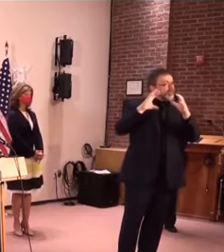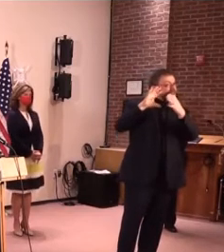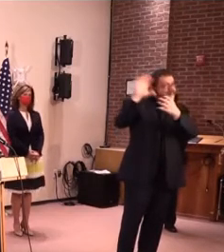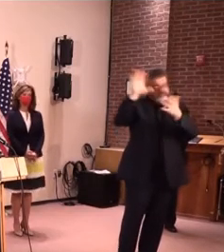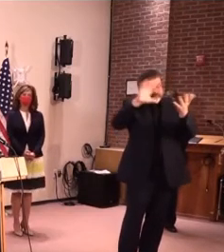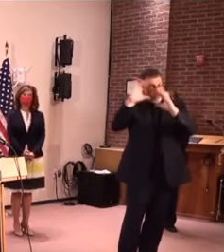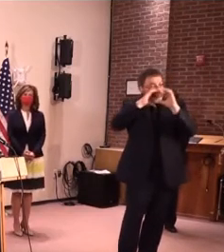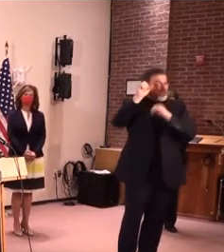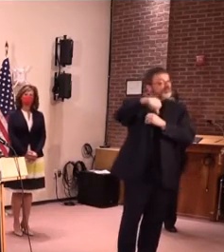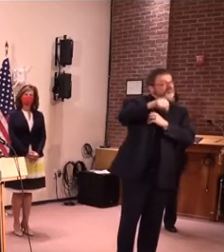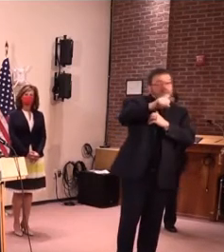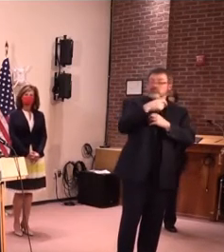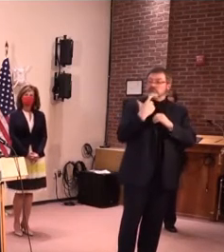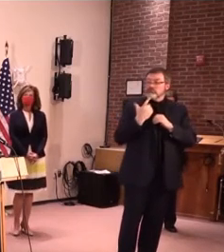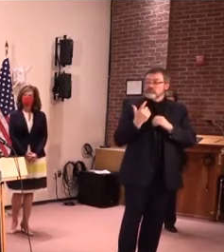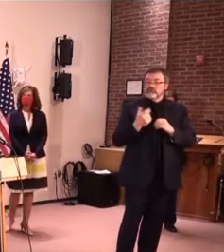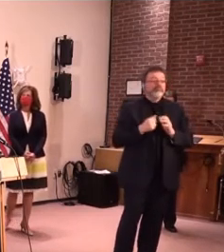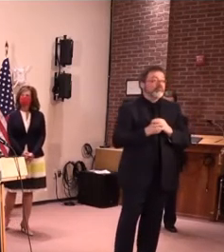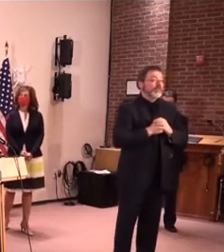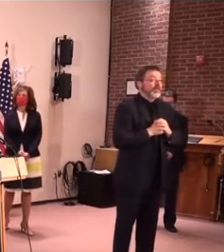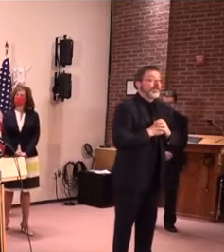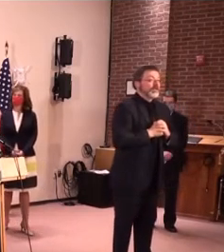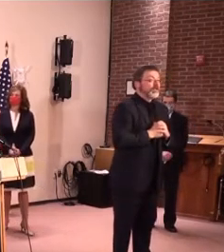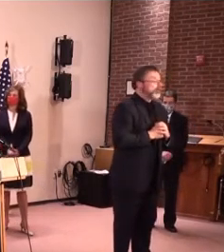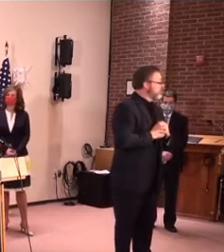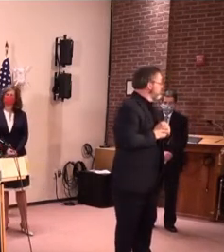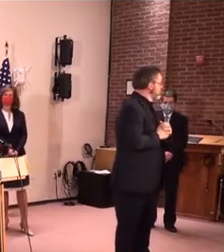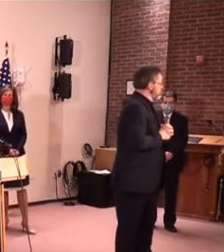Liz Hewitt, BT Digger.